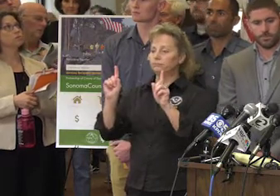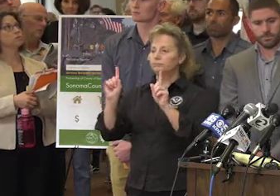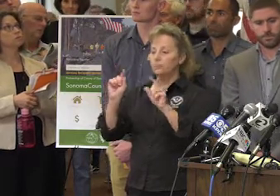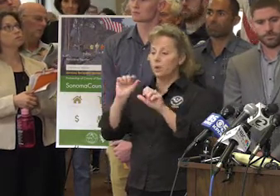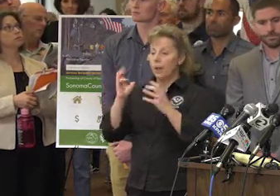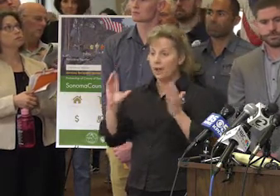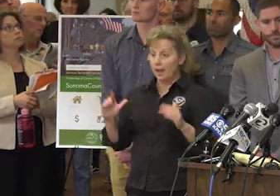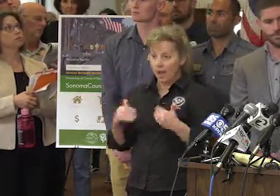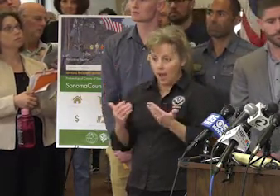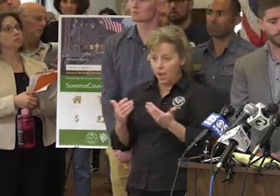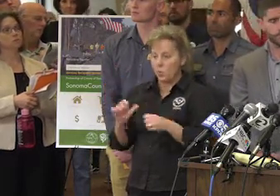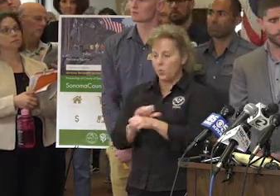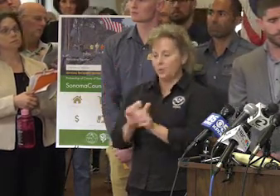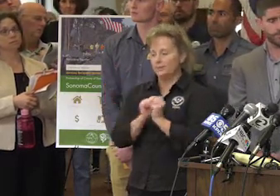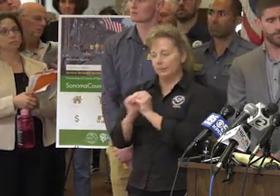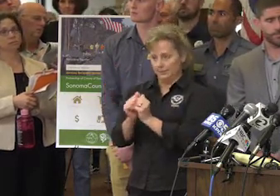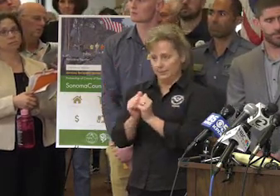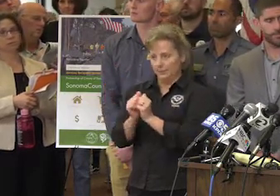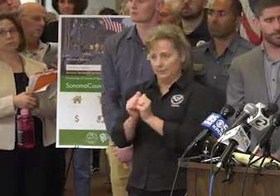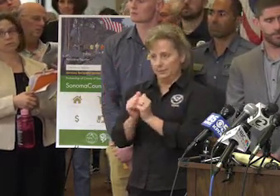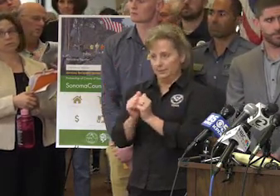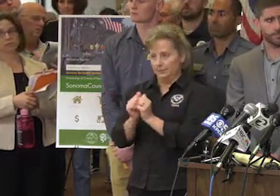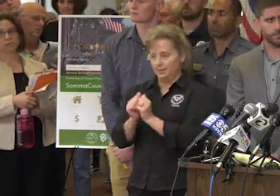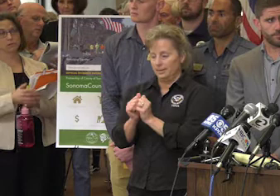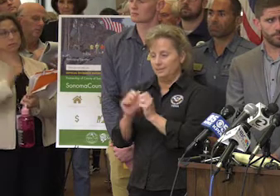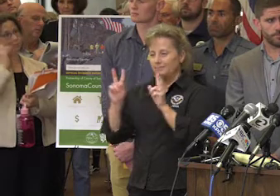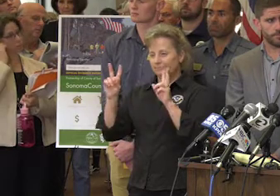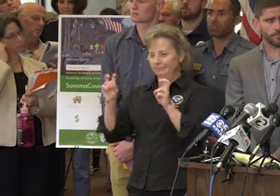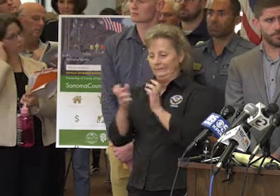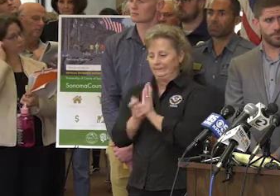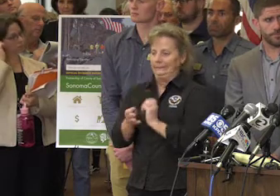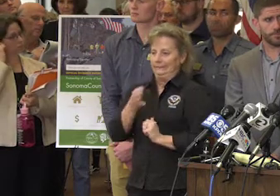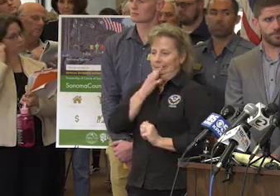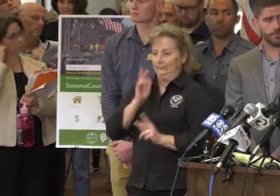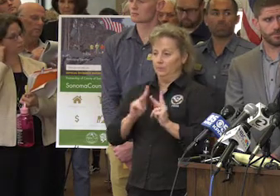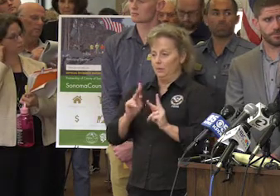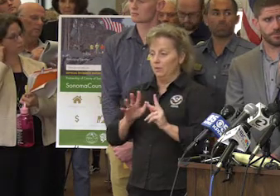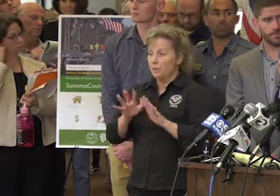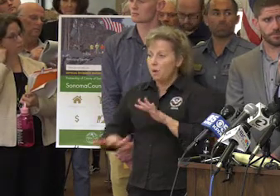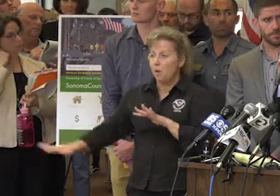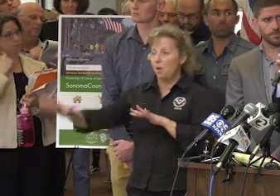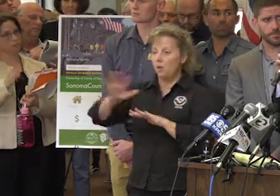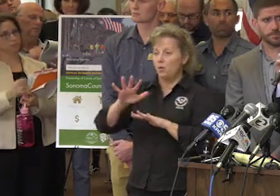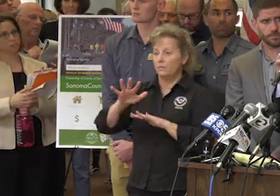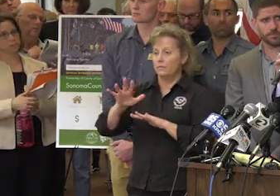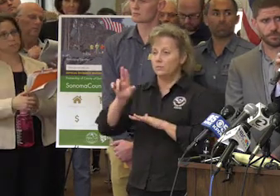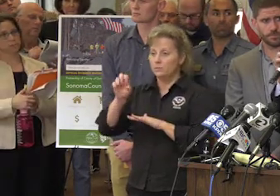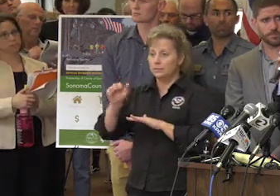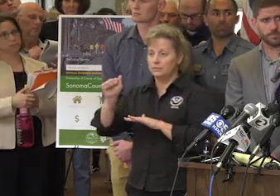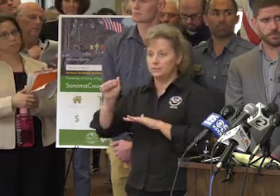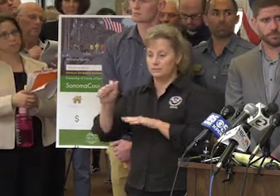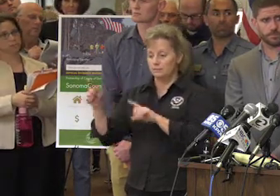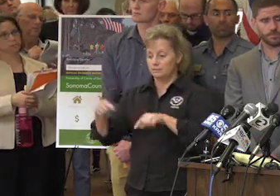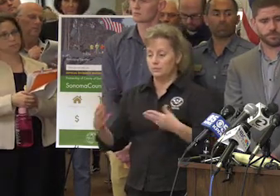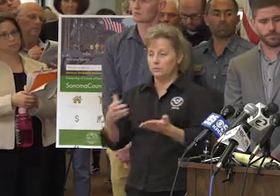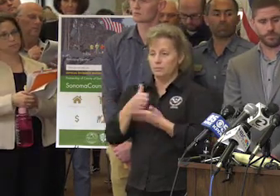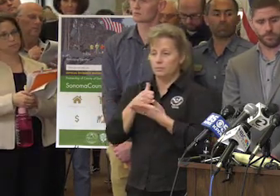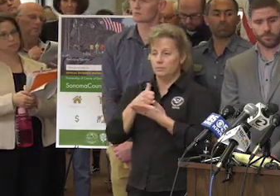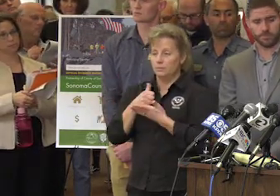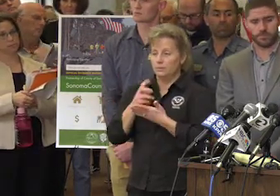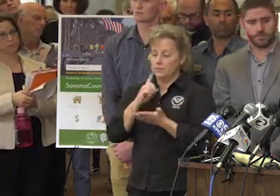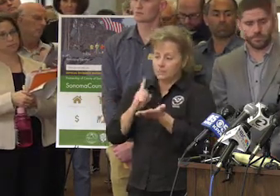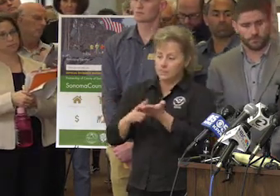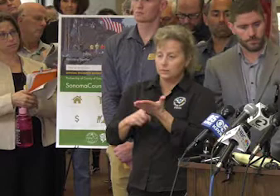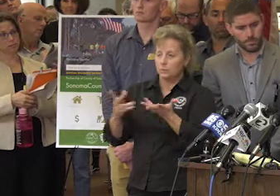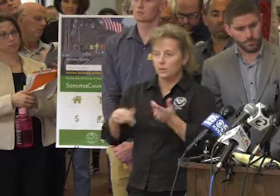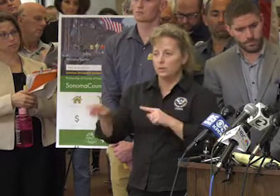working together. And we have all the subject matter experts from across the nation who are here today to be able to talk about what you can expect